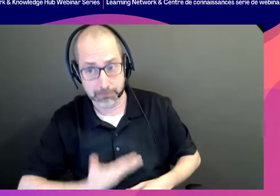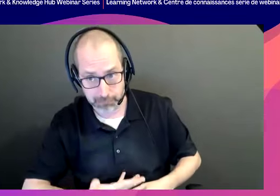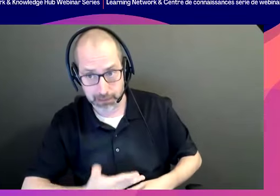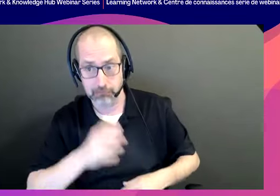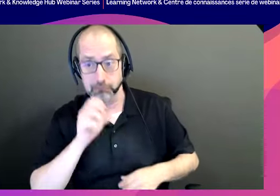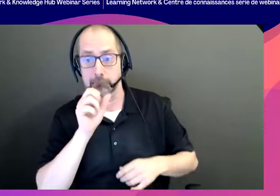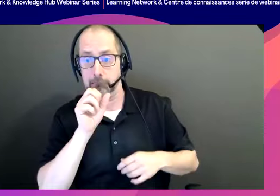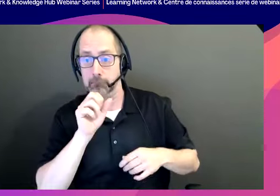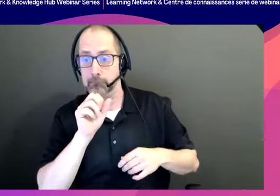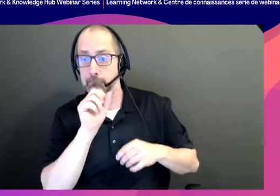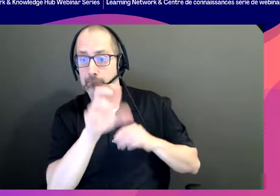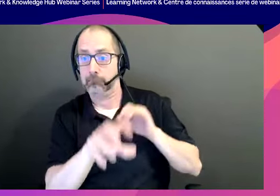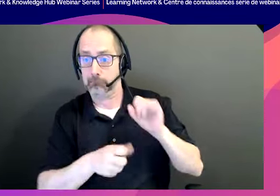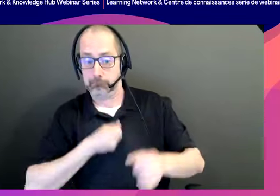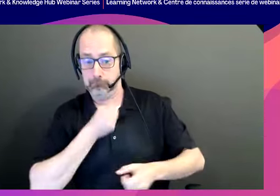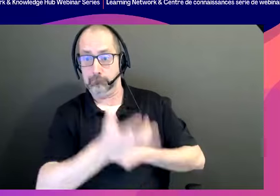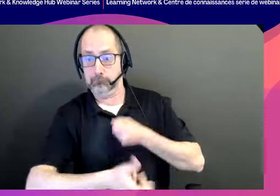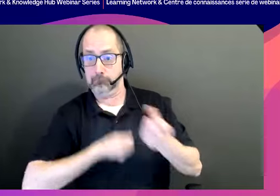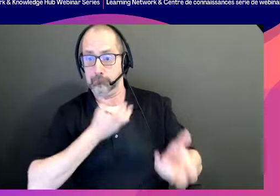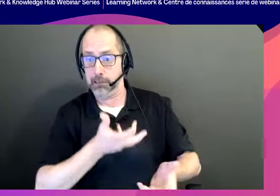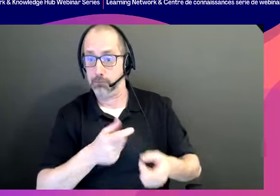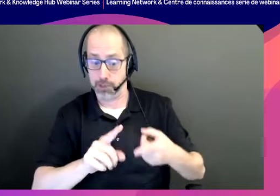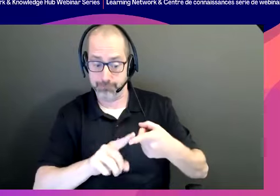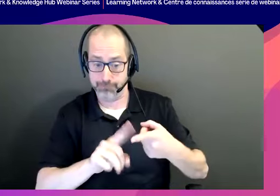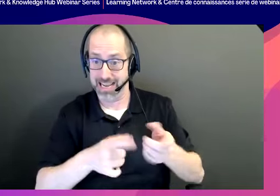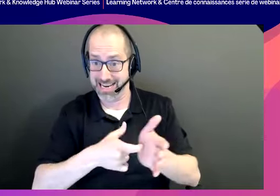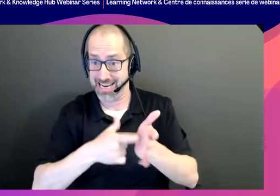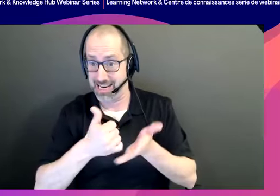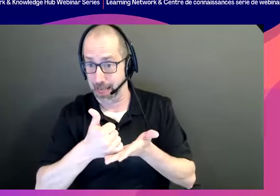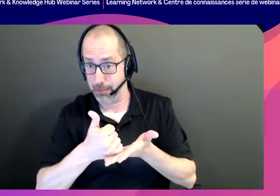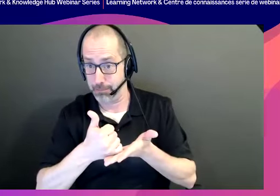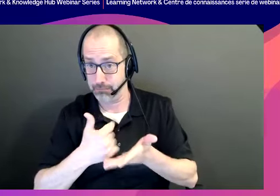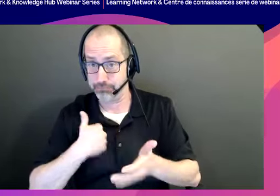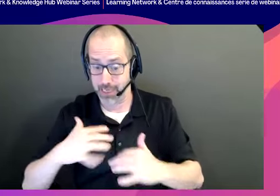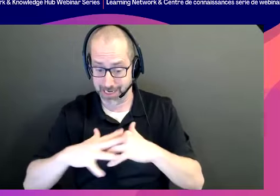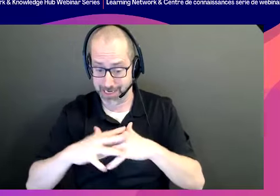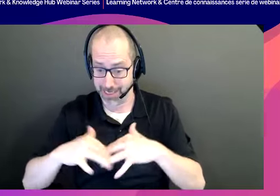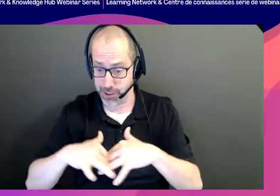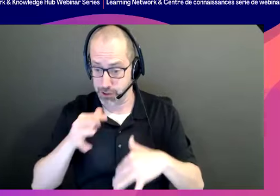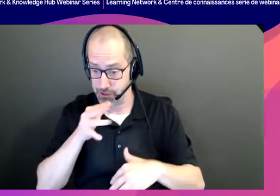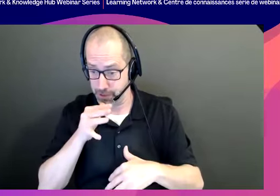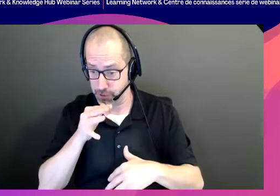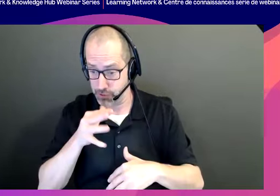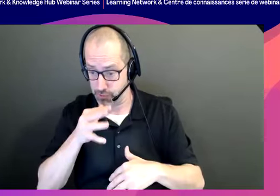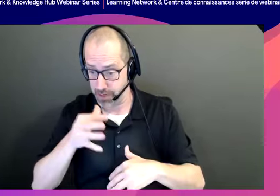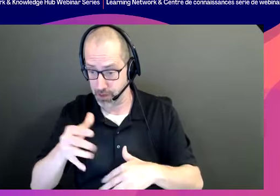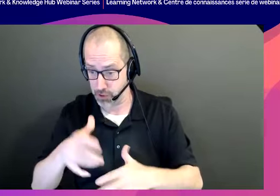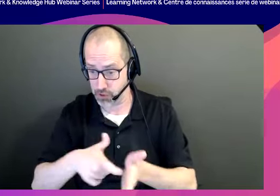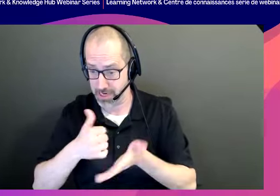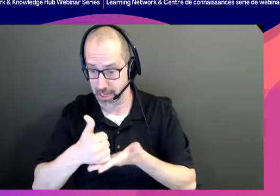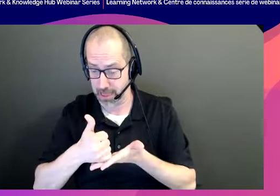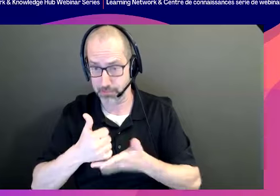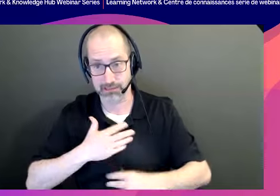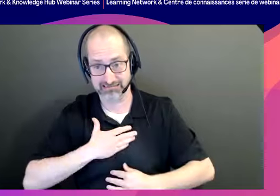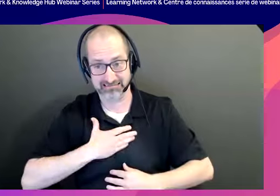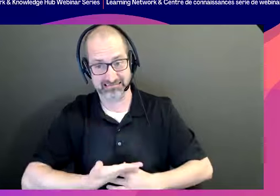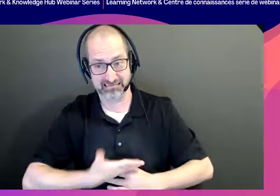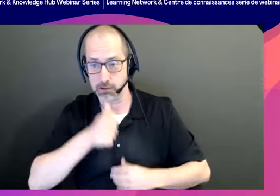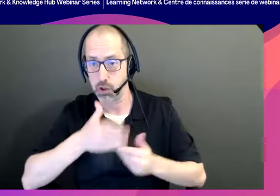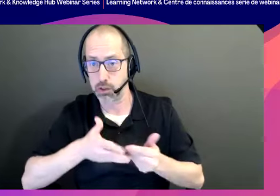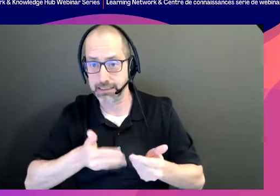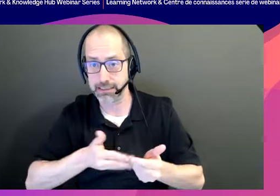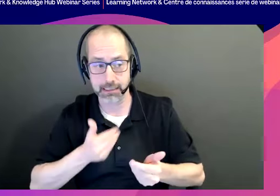It could be hard to admit that I need help as an Indigenous mother, as a grandmother. It's so scary to ask for help because we're